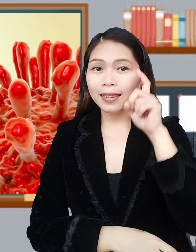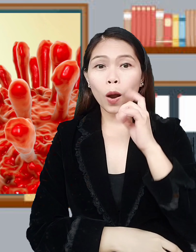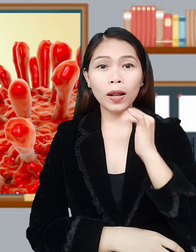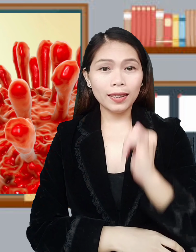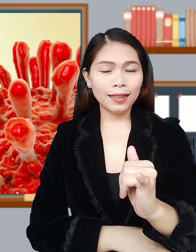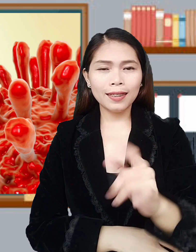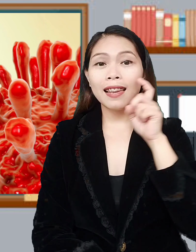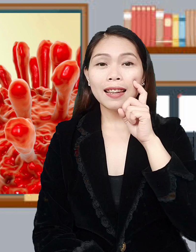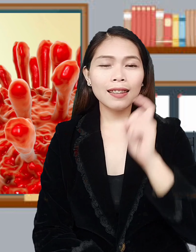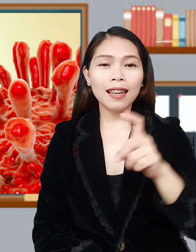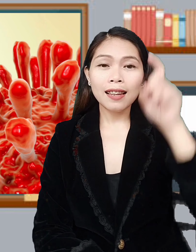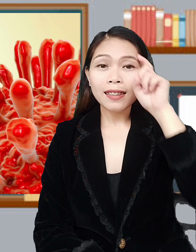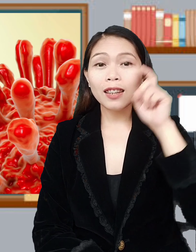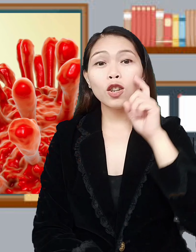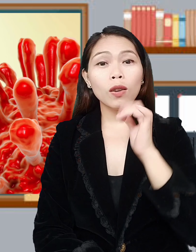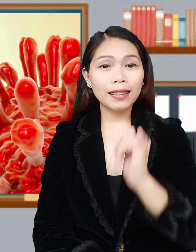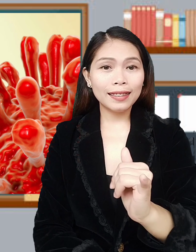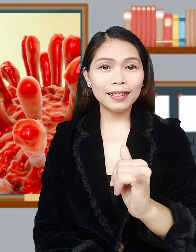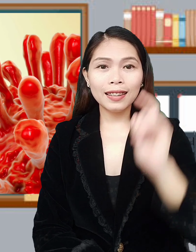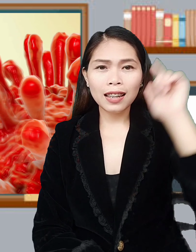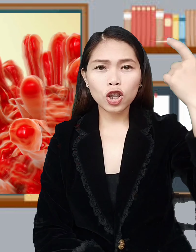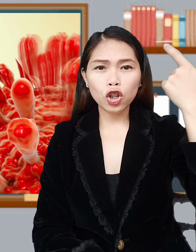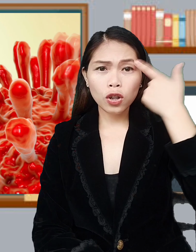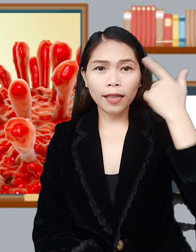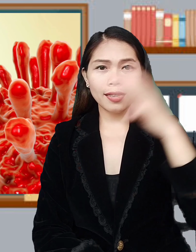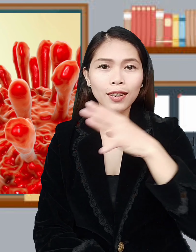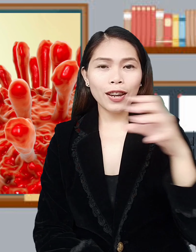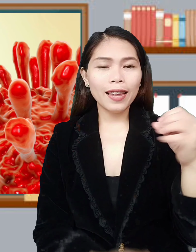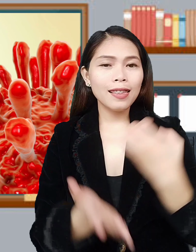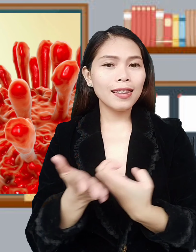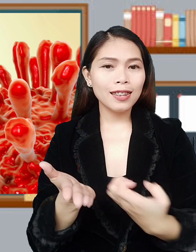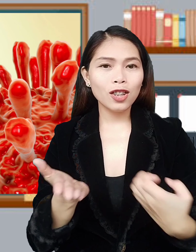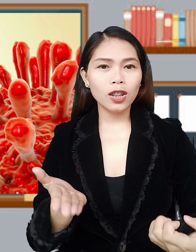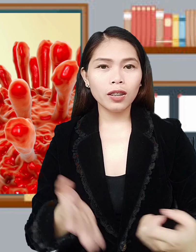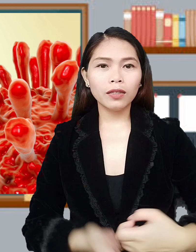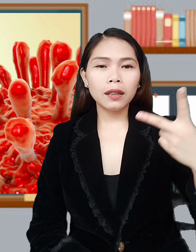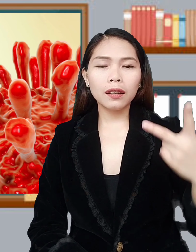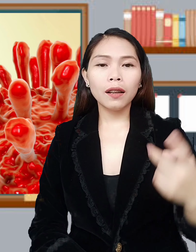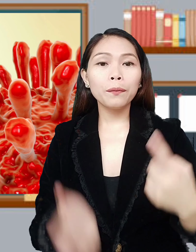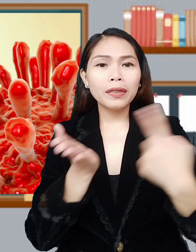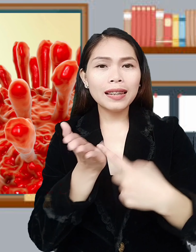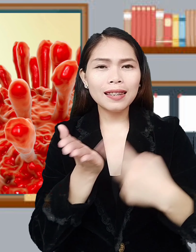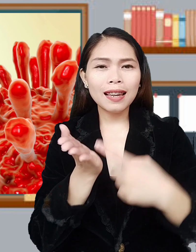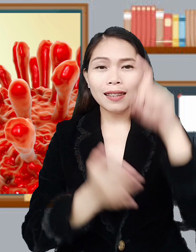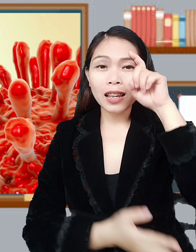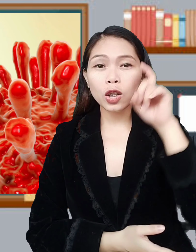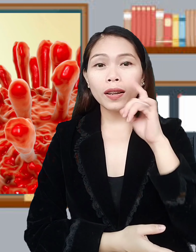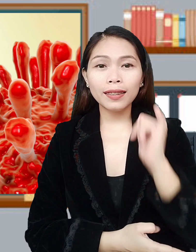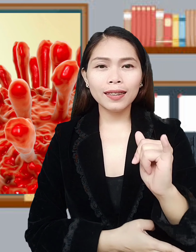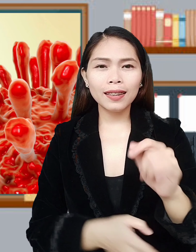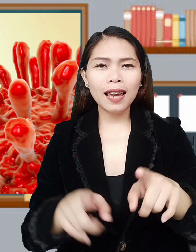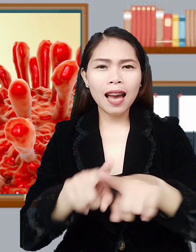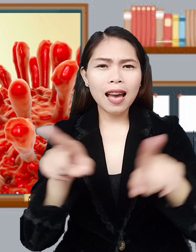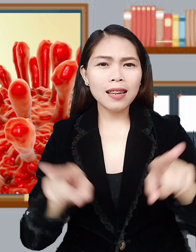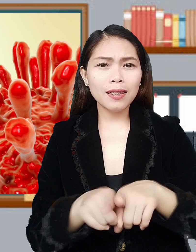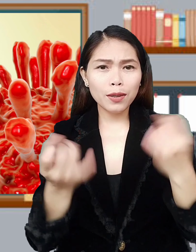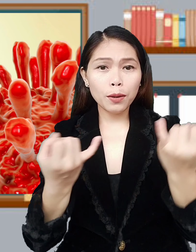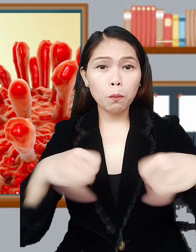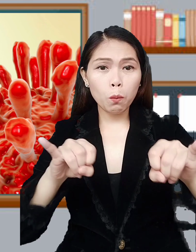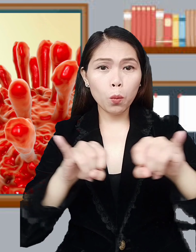in sexuality: sex, sexuality, gender, and etc. Number 2.